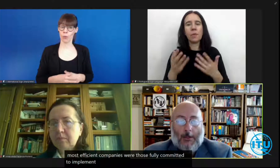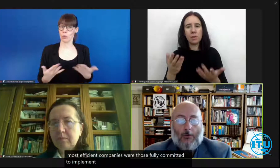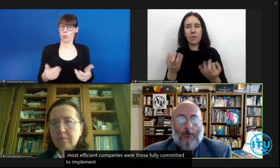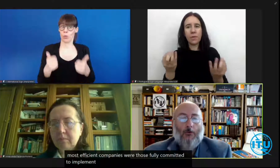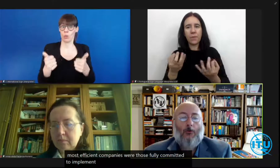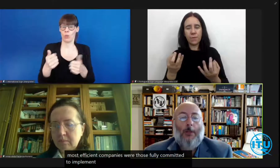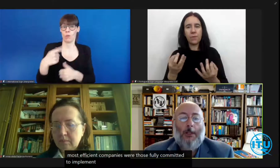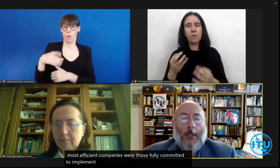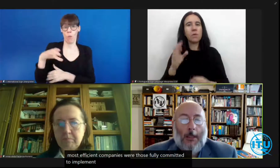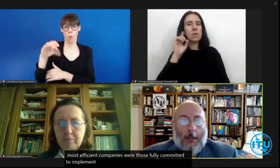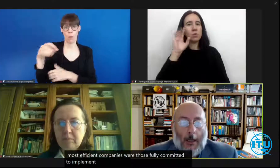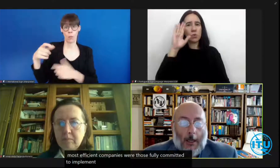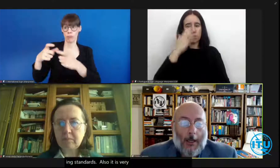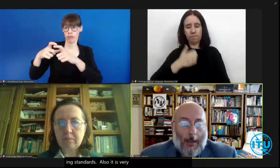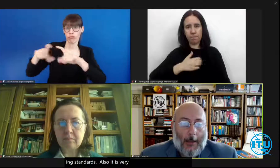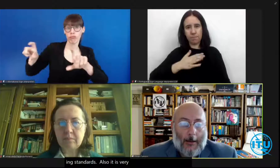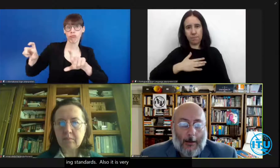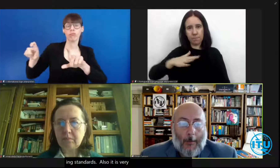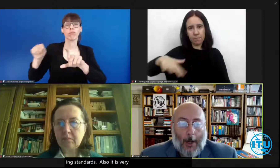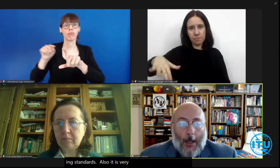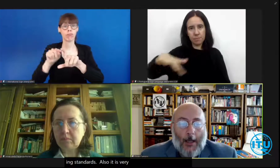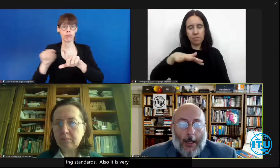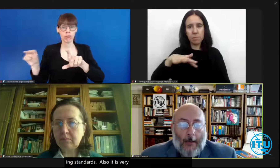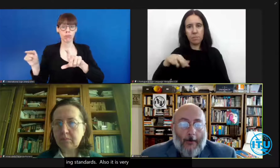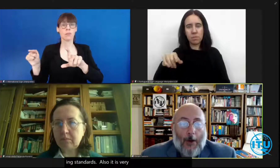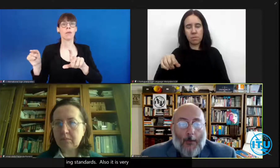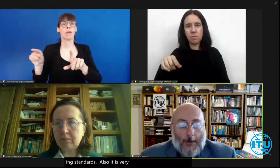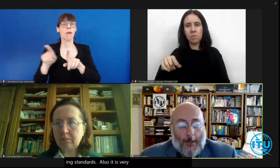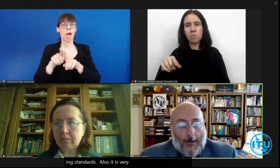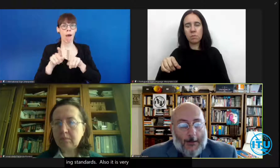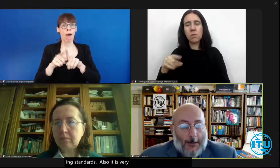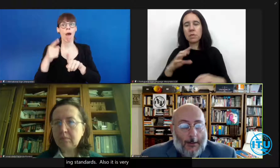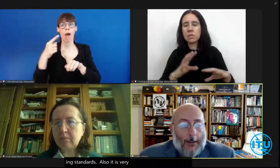company image to be dealing and